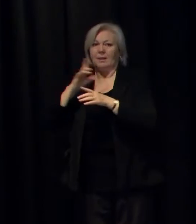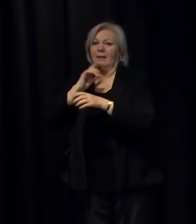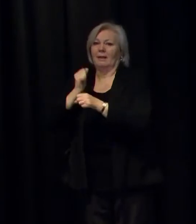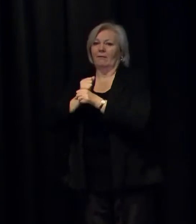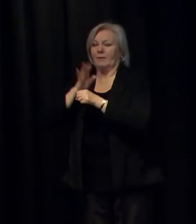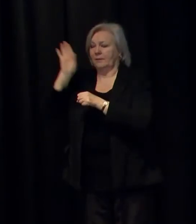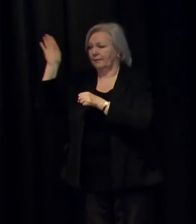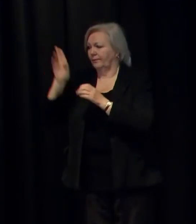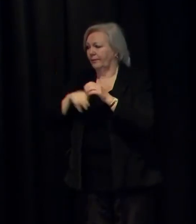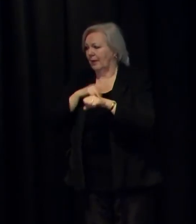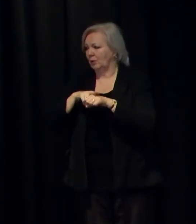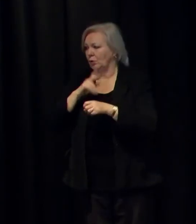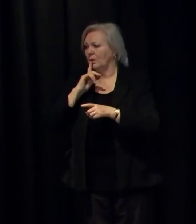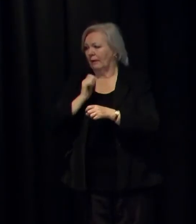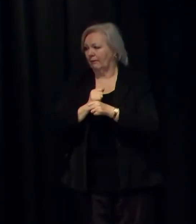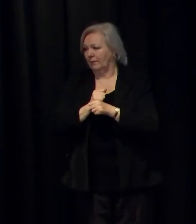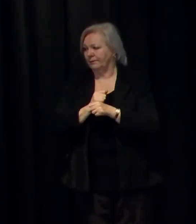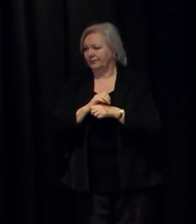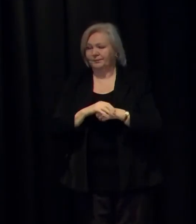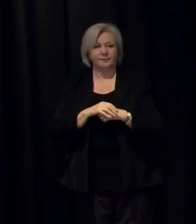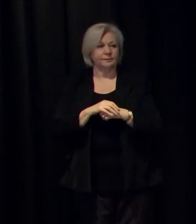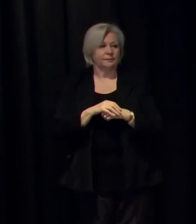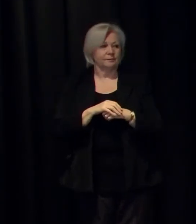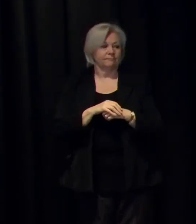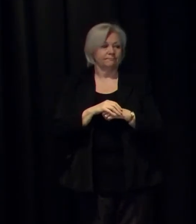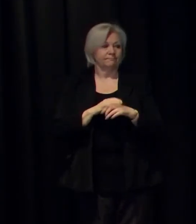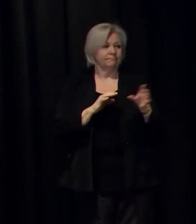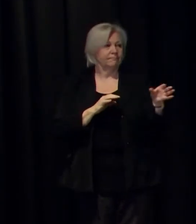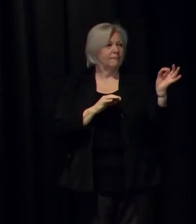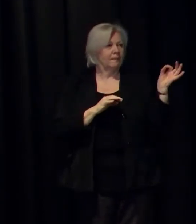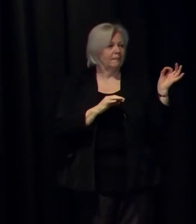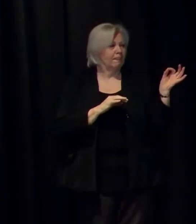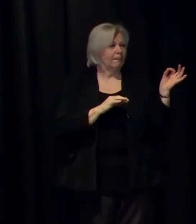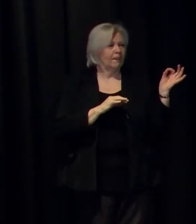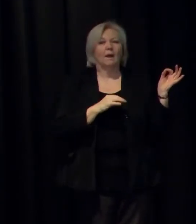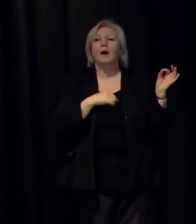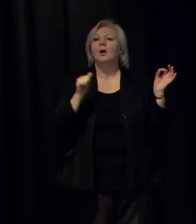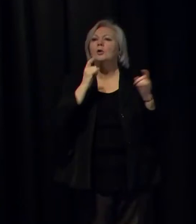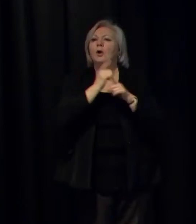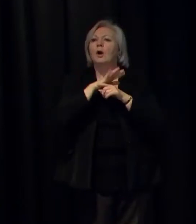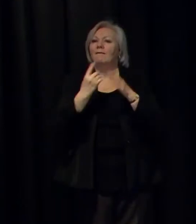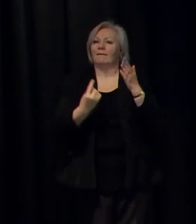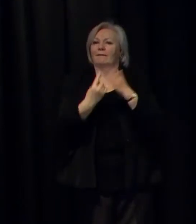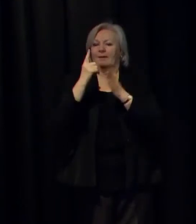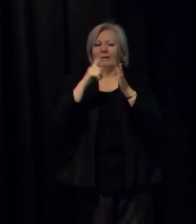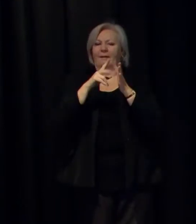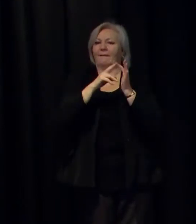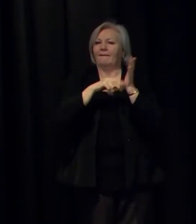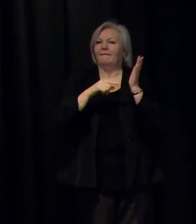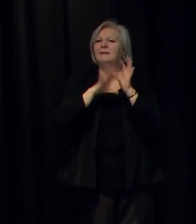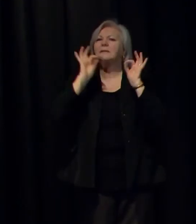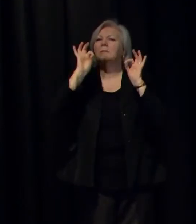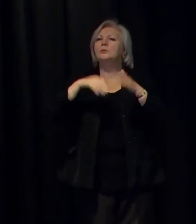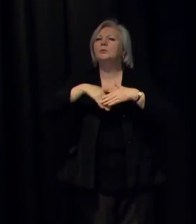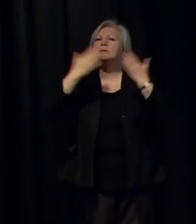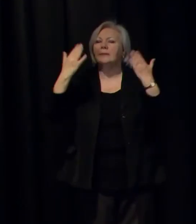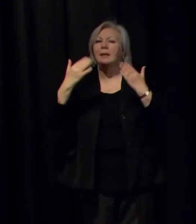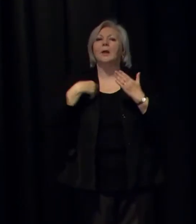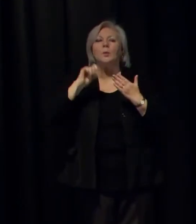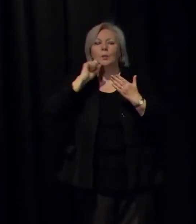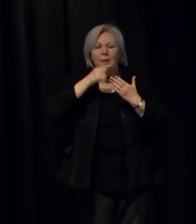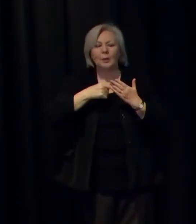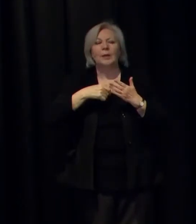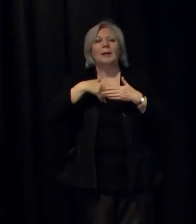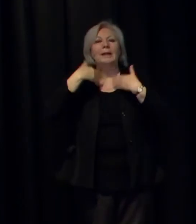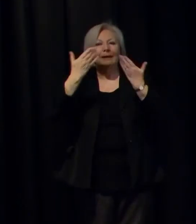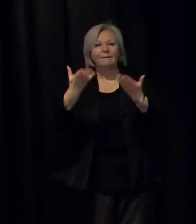for events? Events, yes. Now, I probably should have mentioned events. We will be able to give people much greater